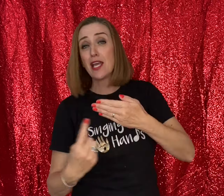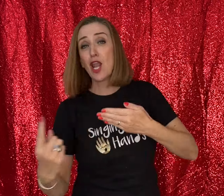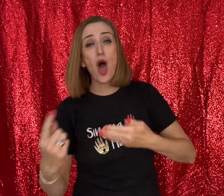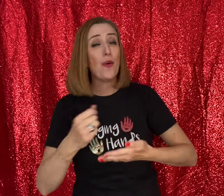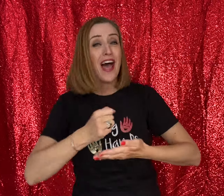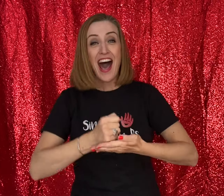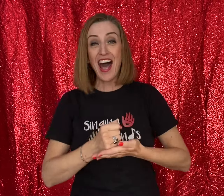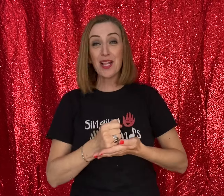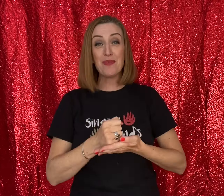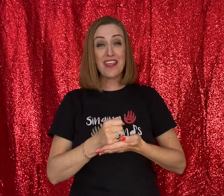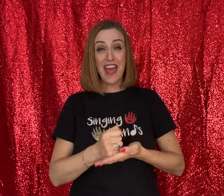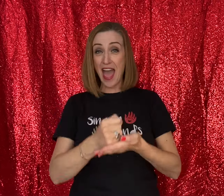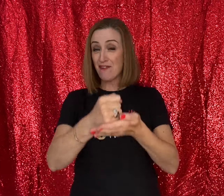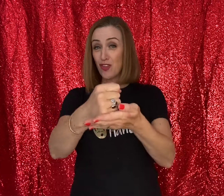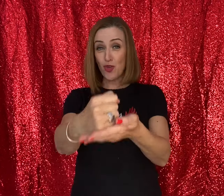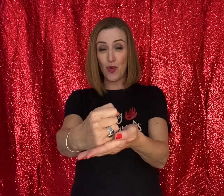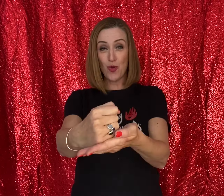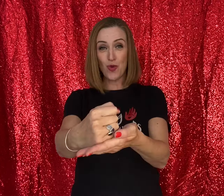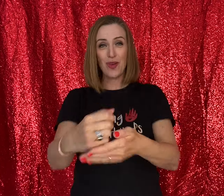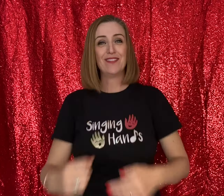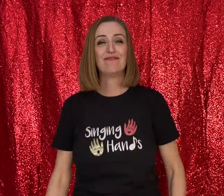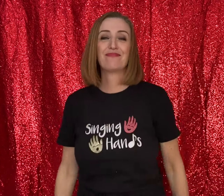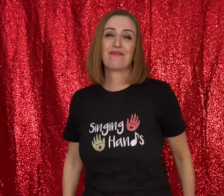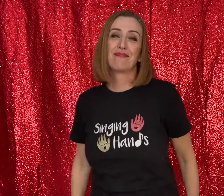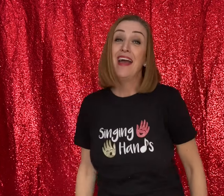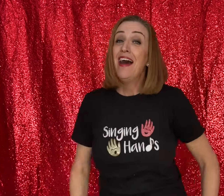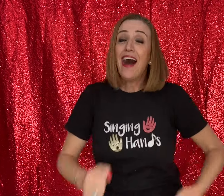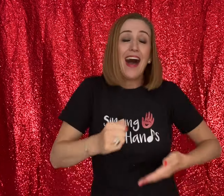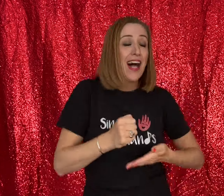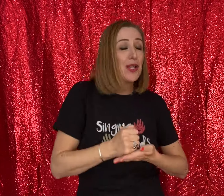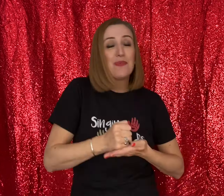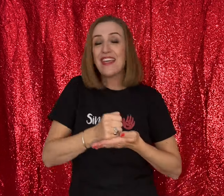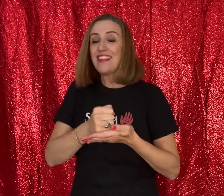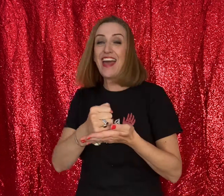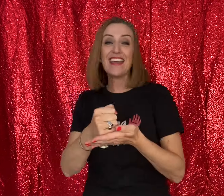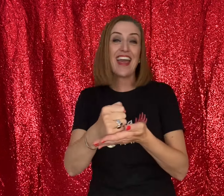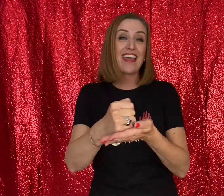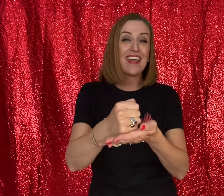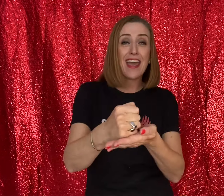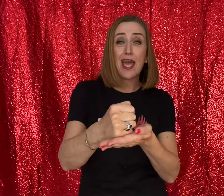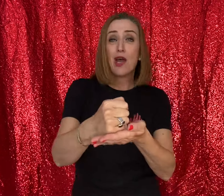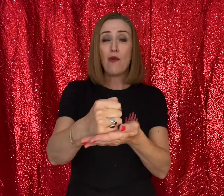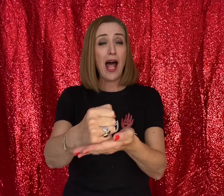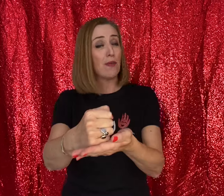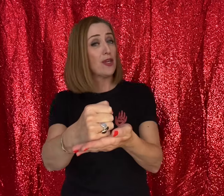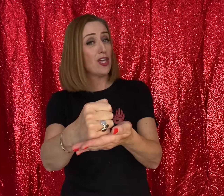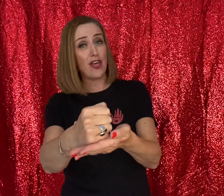alone. I'll be there for you. I'll be there, yeah, yeah. I'll be there for